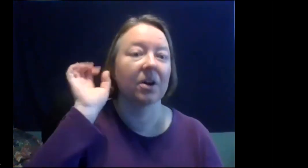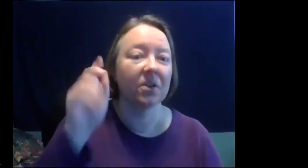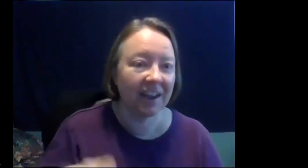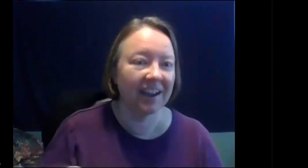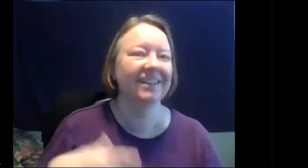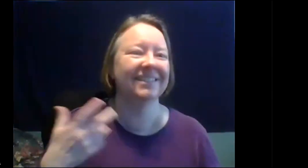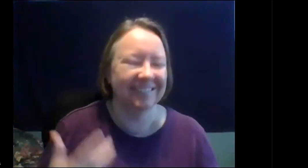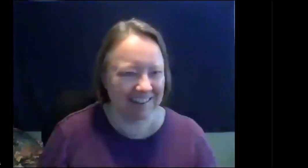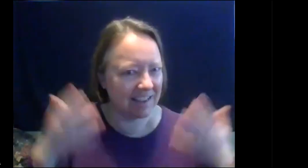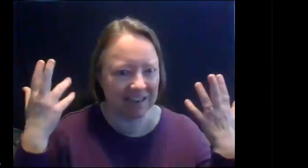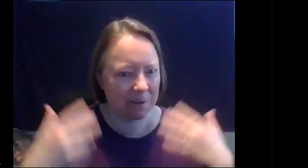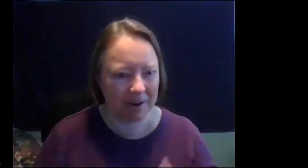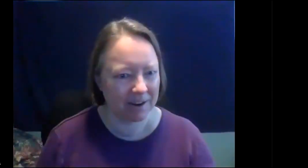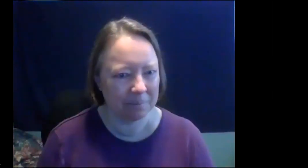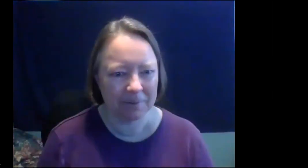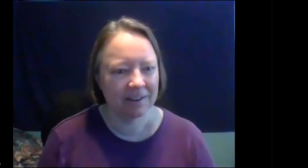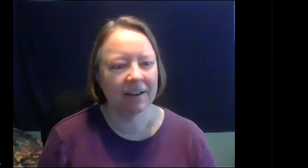store. Okay. And that's how I pick it up.